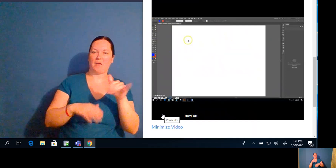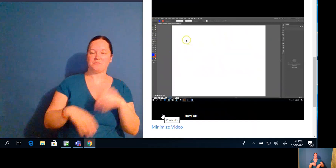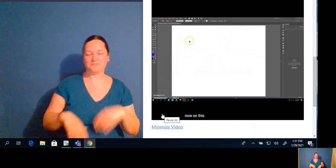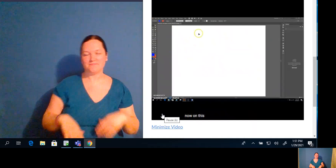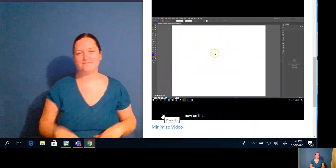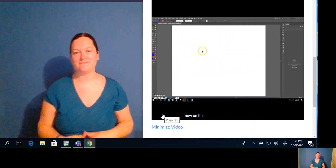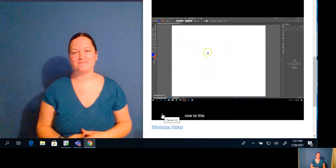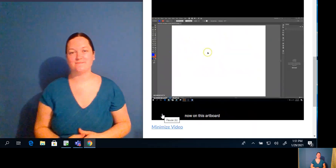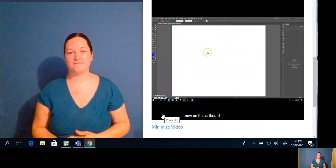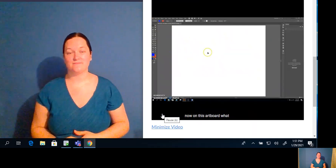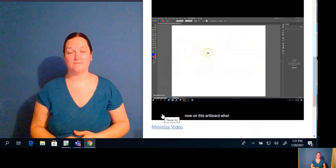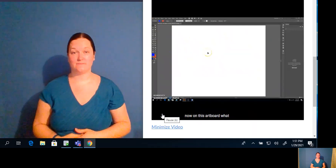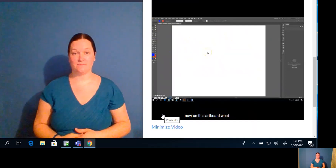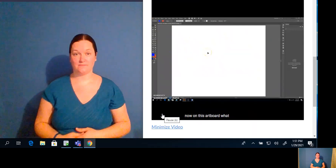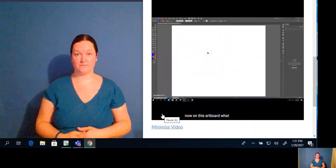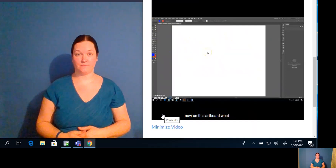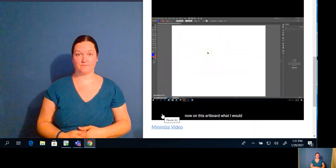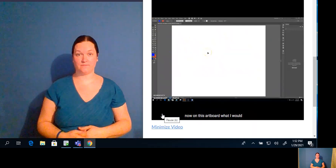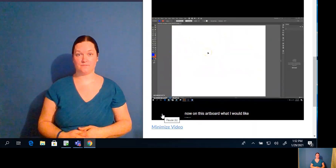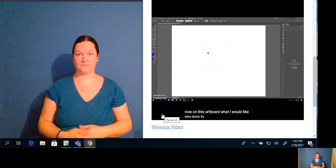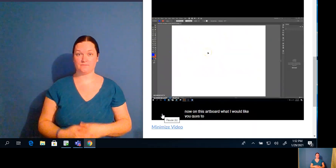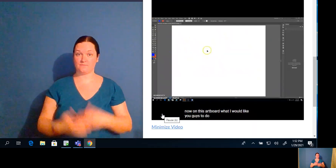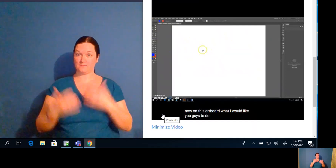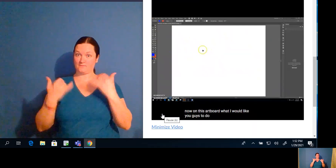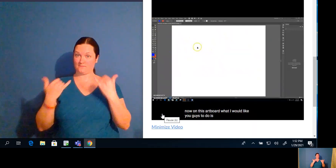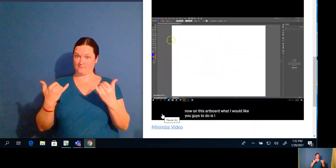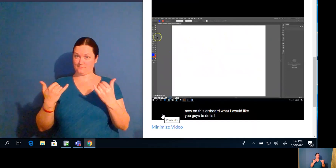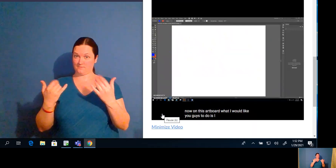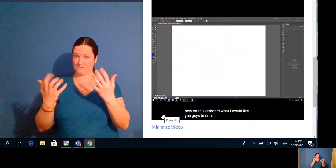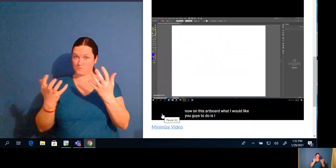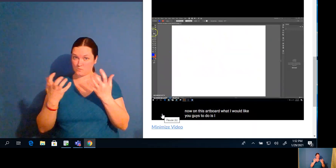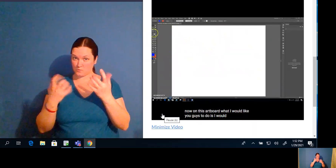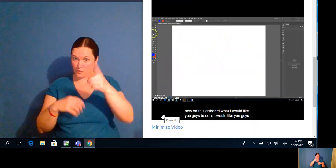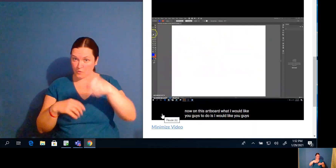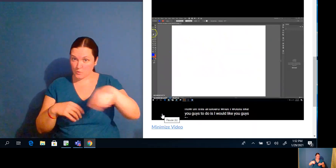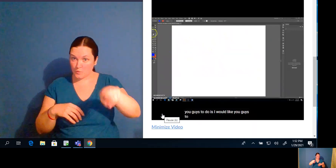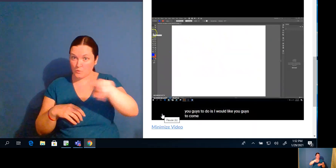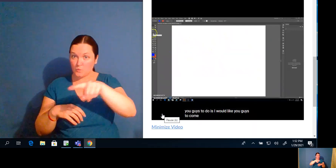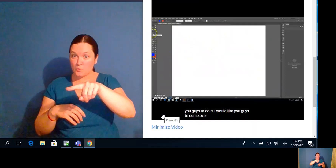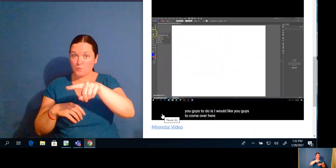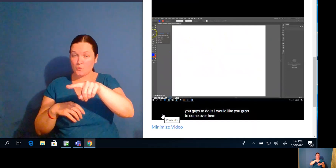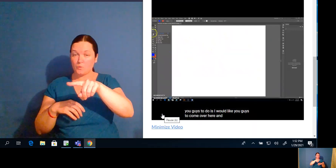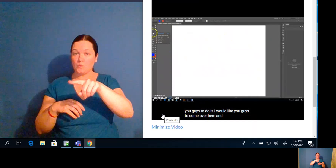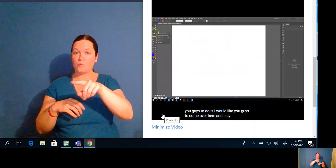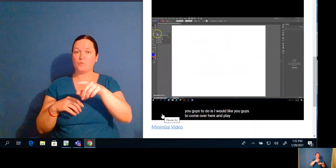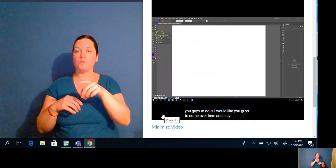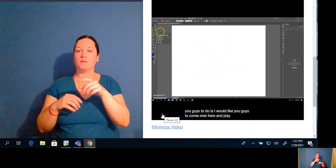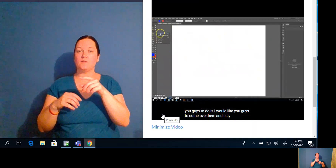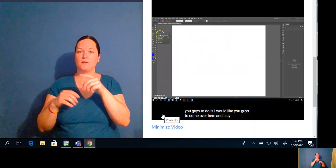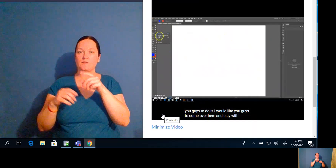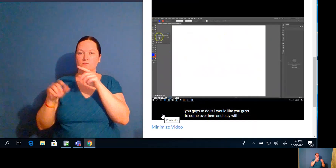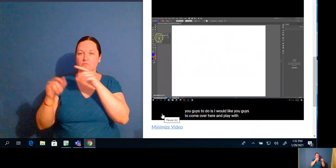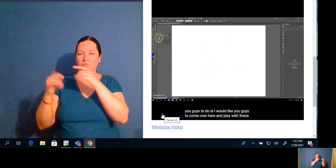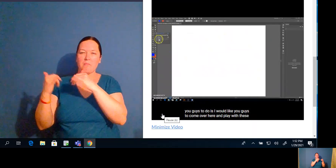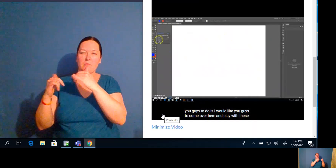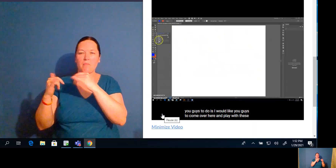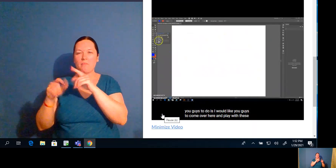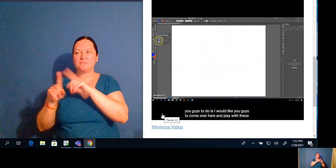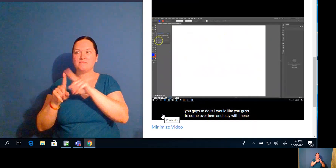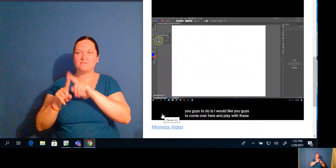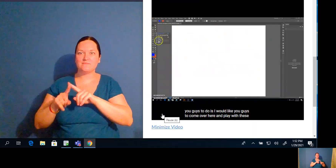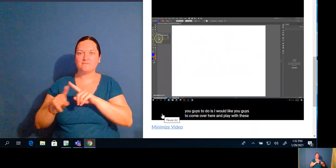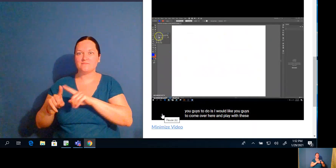Now on this artboard, what I would like you guys to do is I would like you guys to come over here and play